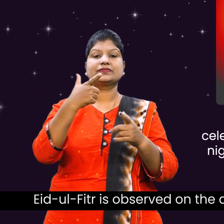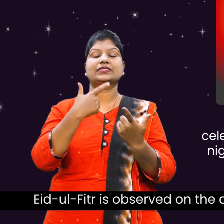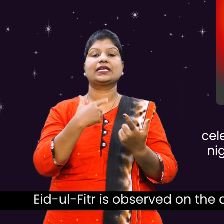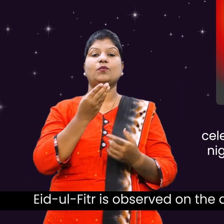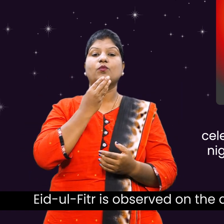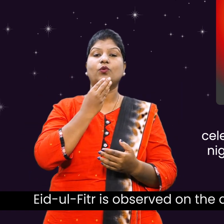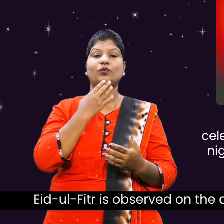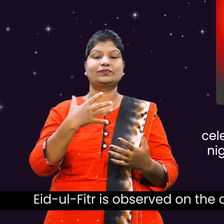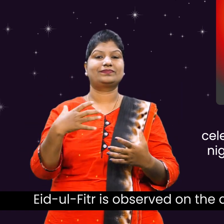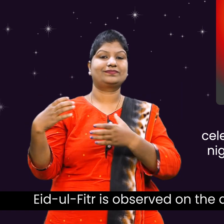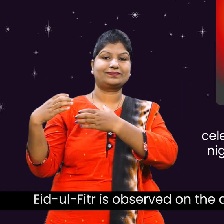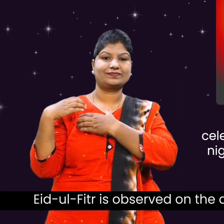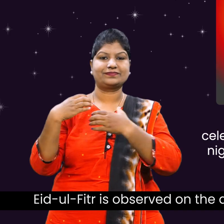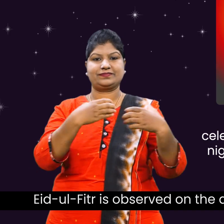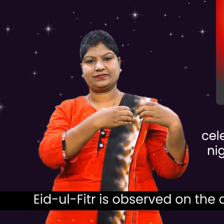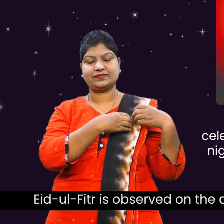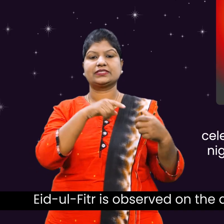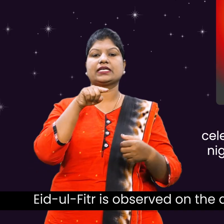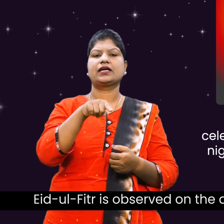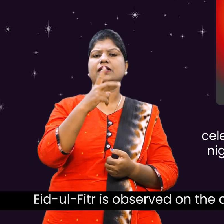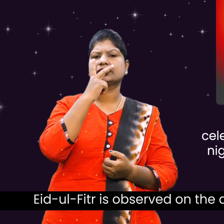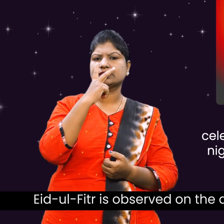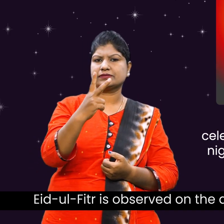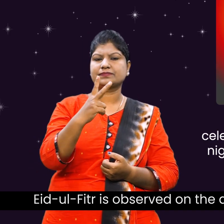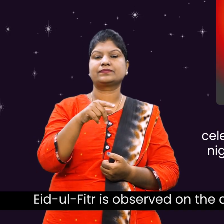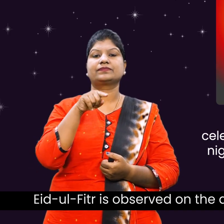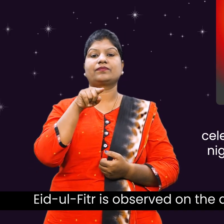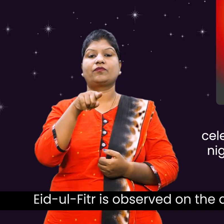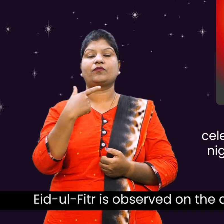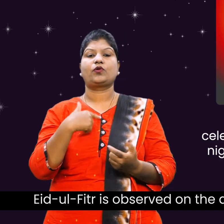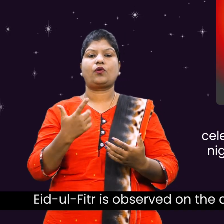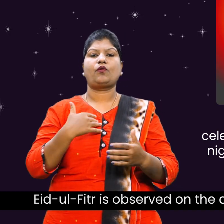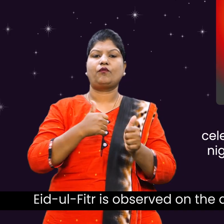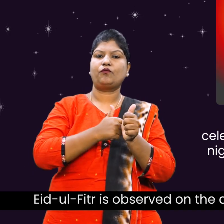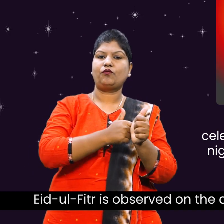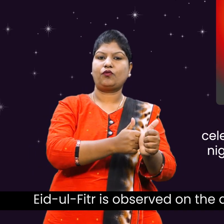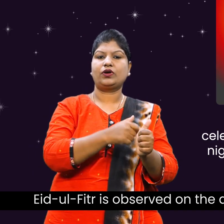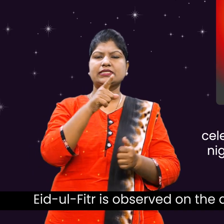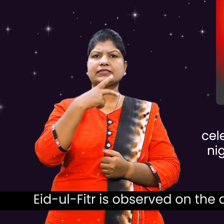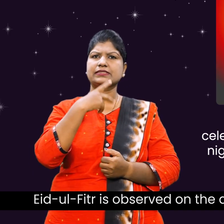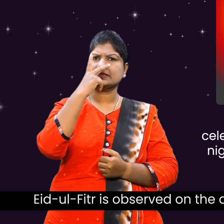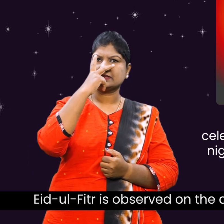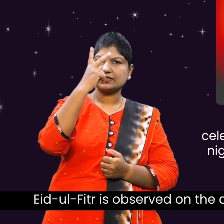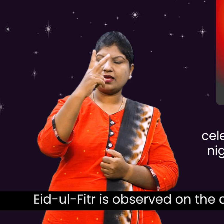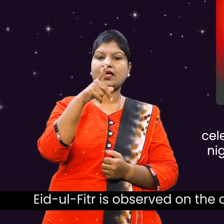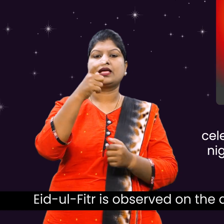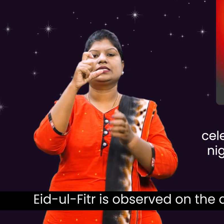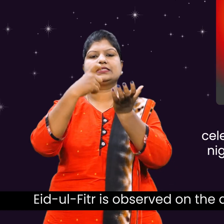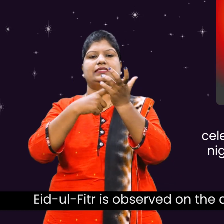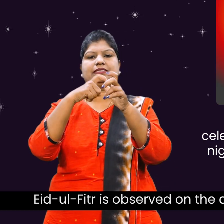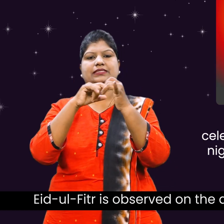Eid-ul-Fitr is observed on the day following the sighting of crescent moon.